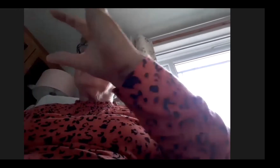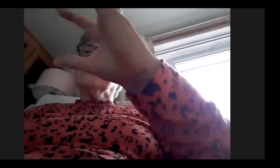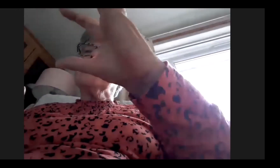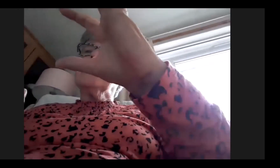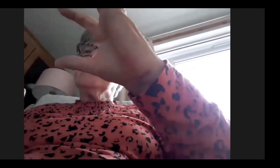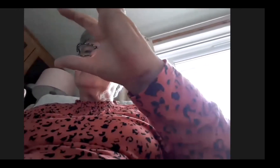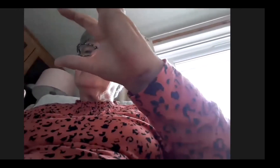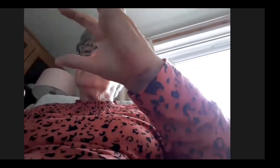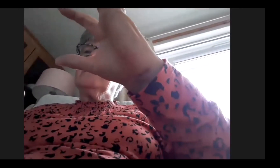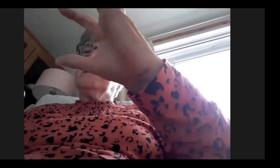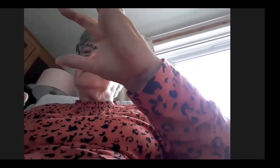See?